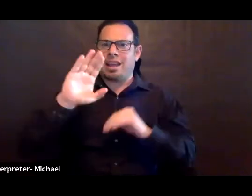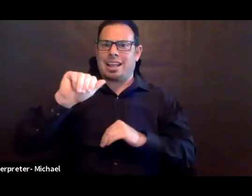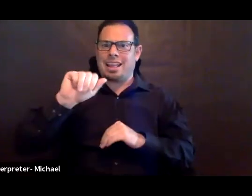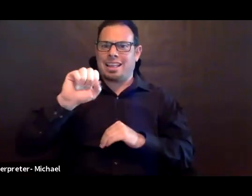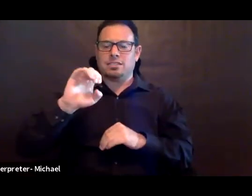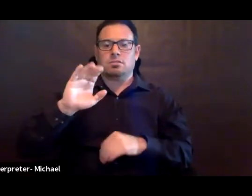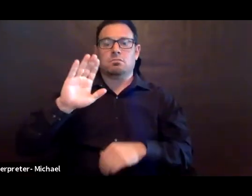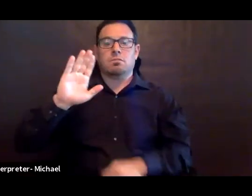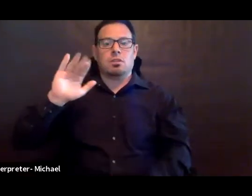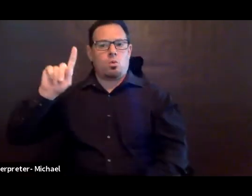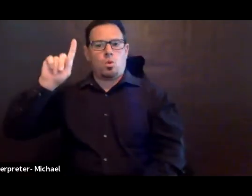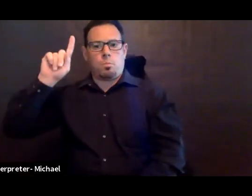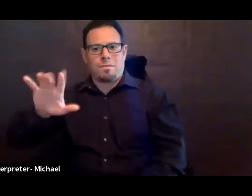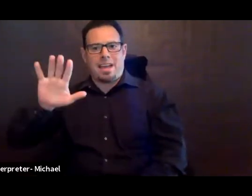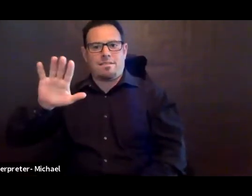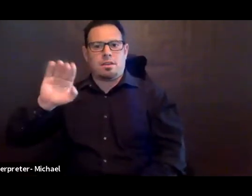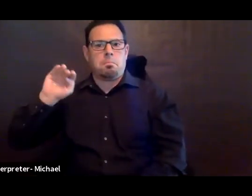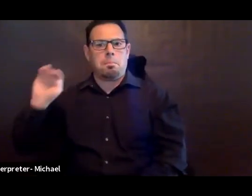above